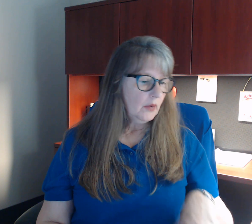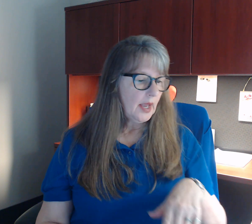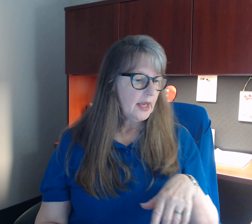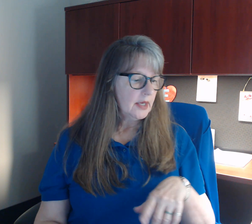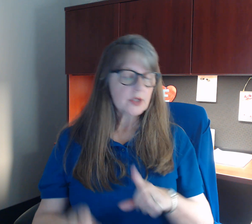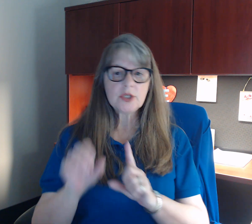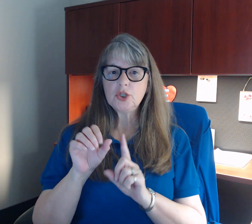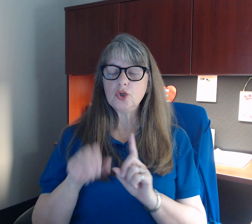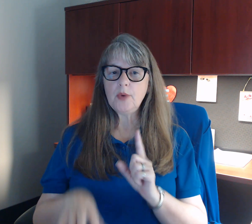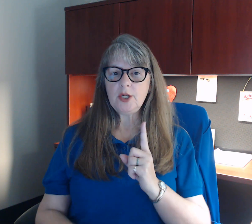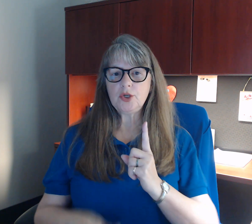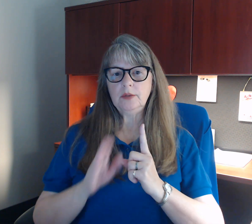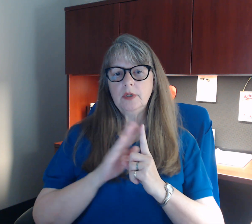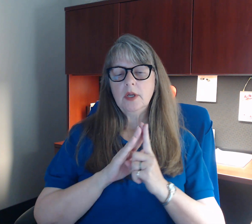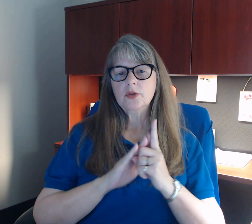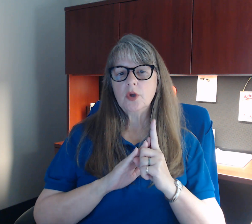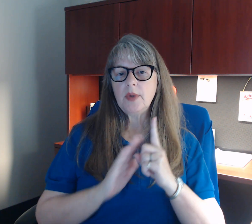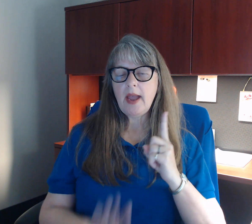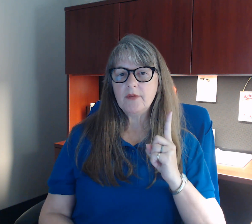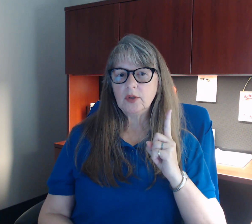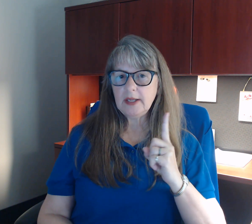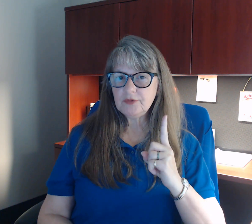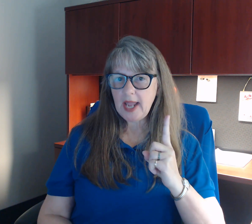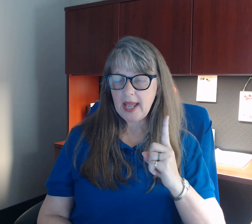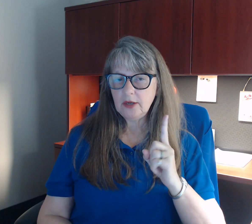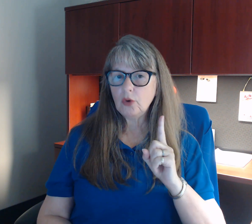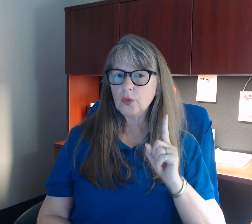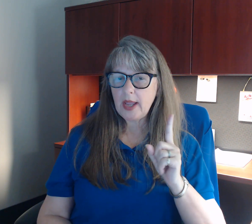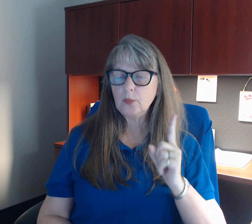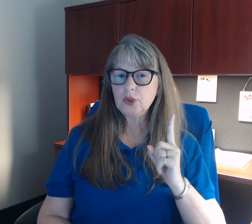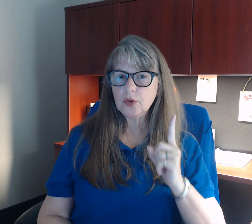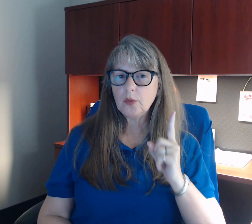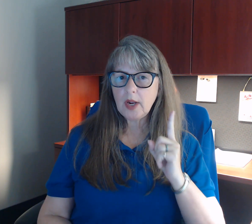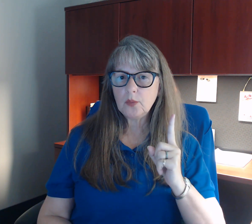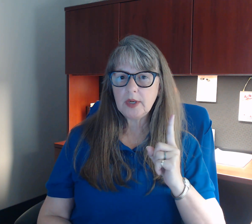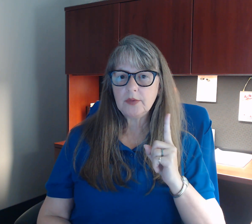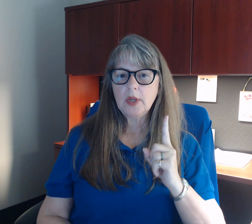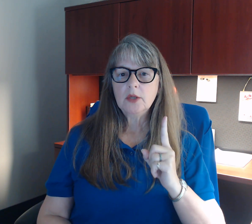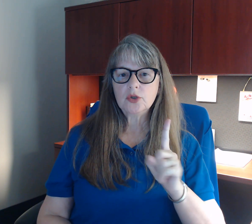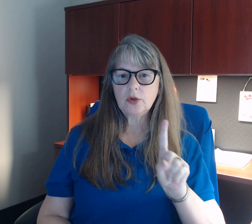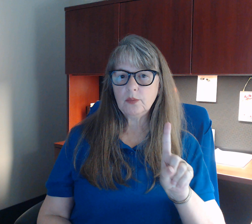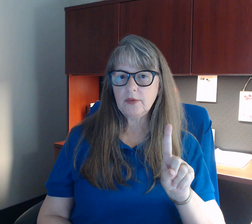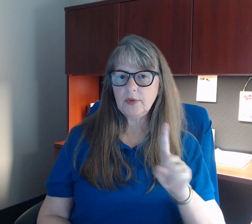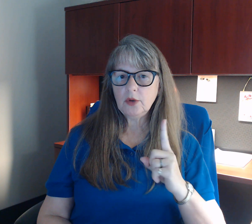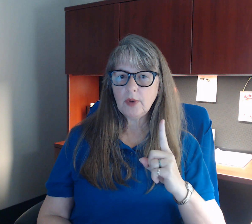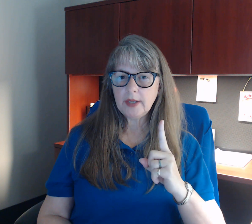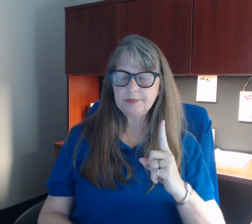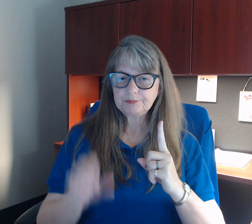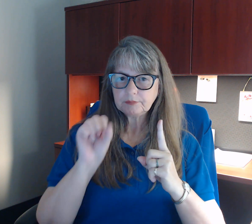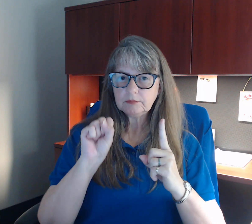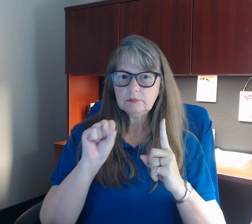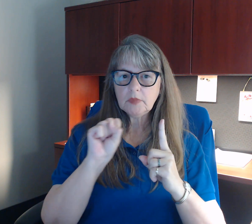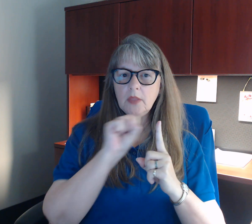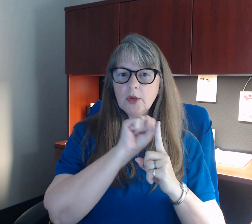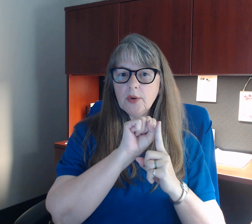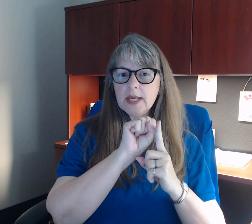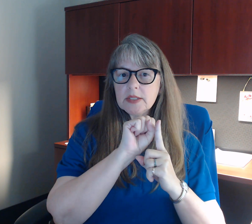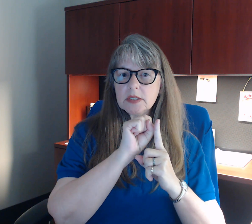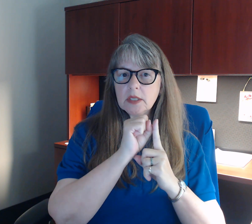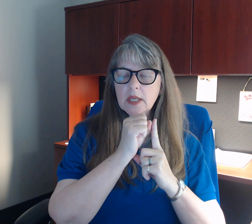Okay, situation. So we have our left hand, or the hand we do not write with, just our one finger up, and then our S